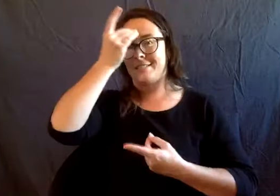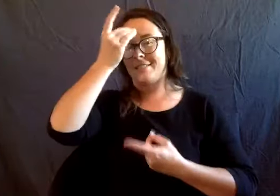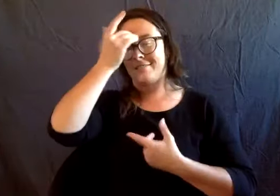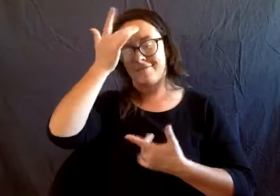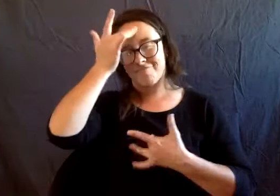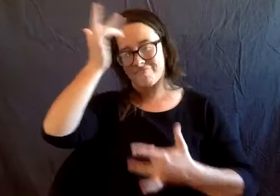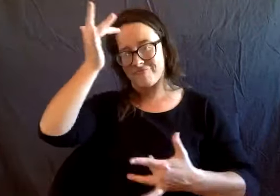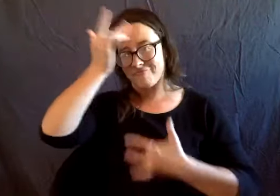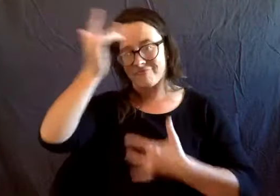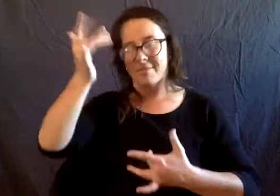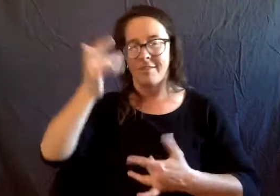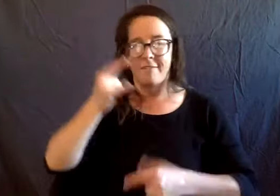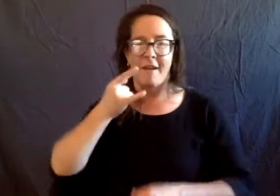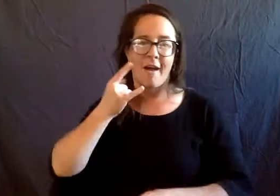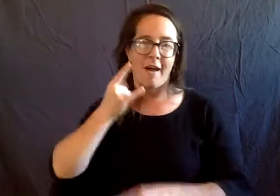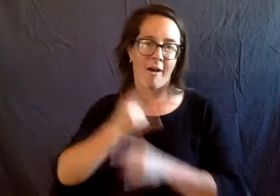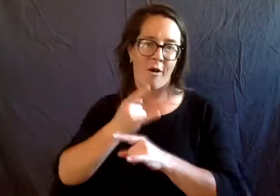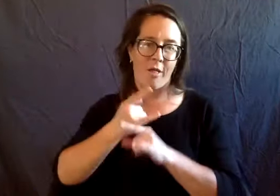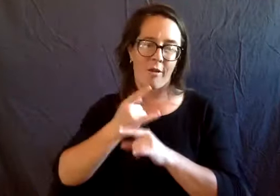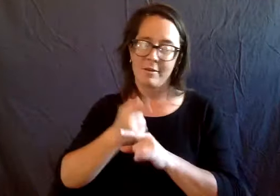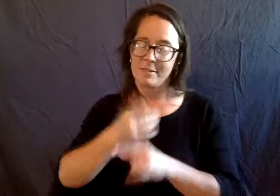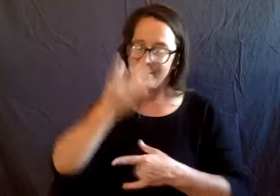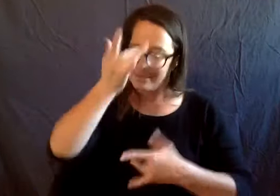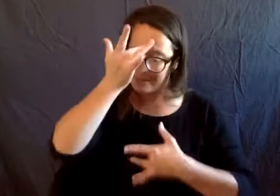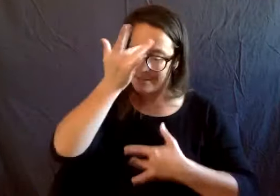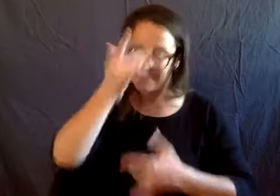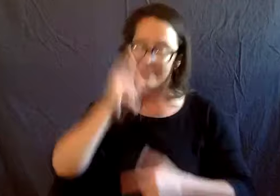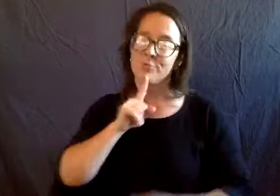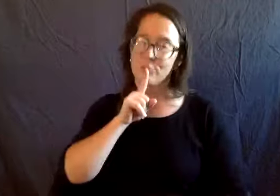every bit as progressive as alcoholism is for the alcoholic.